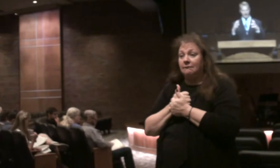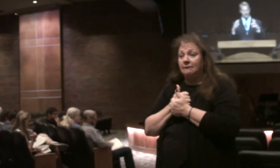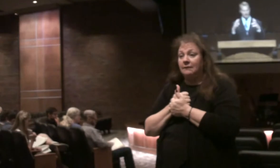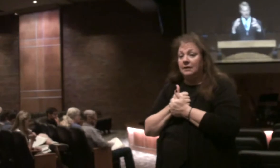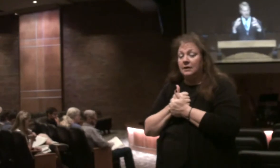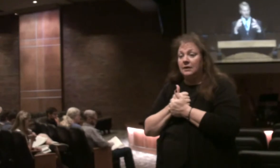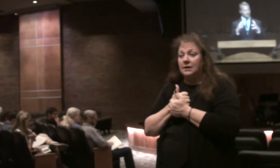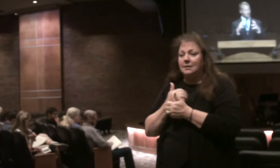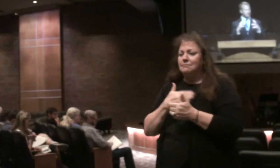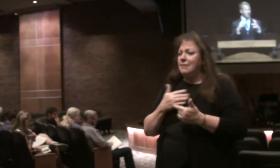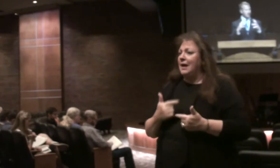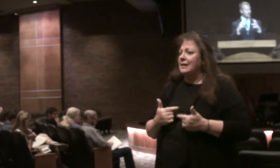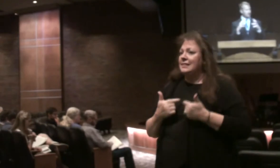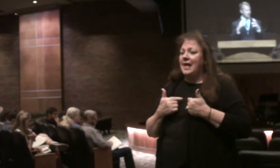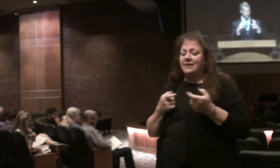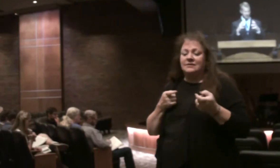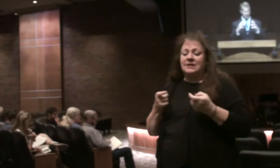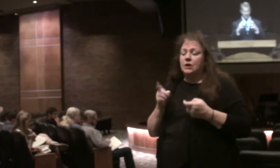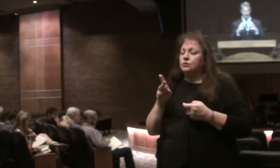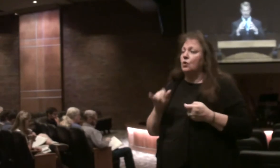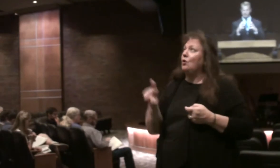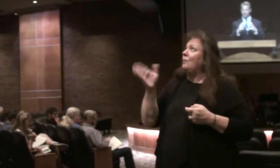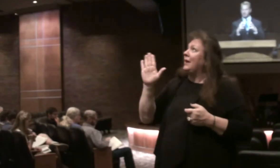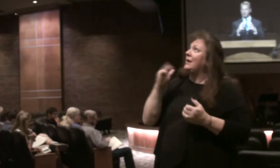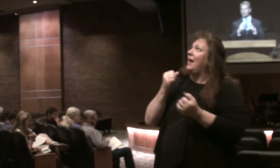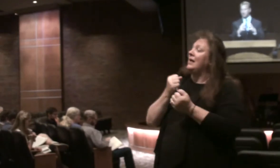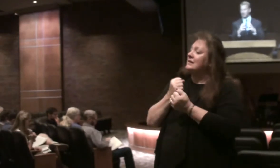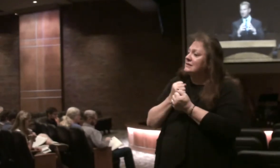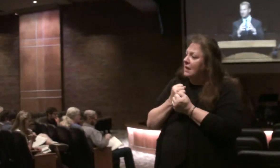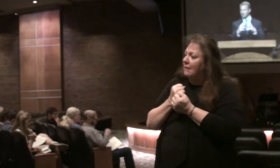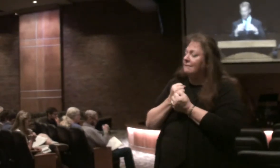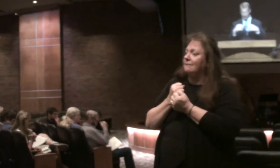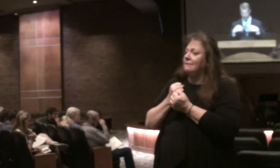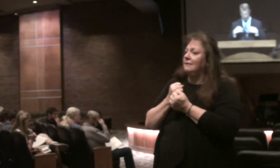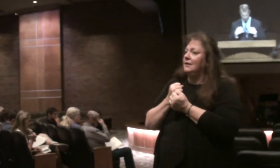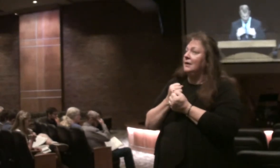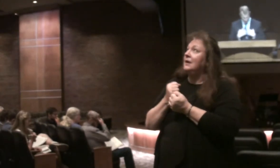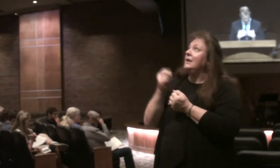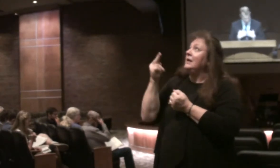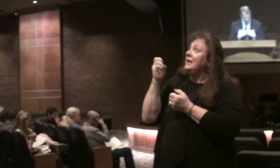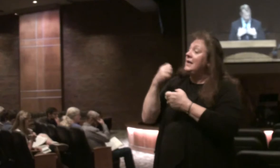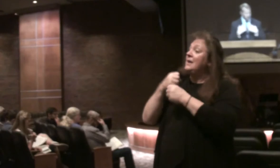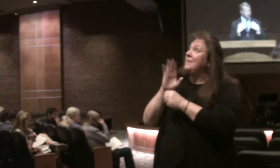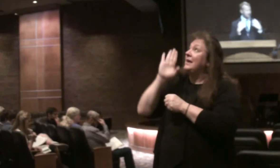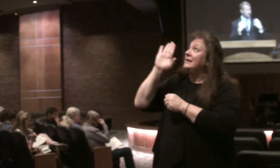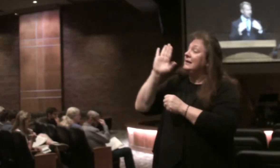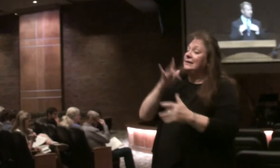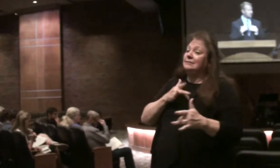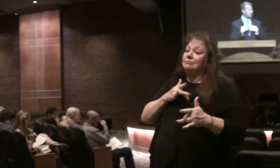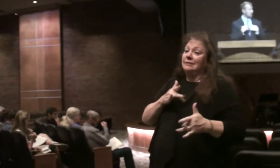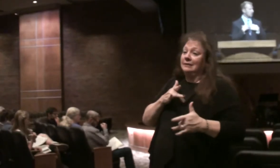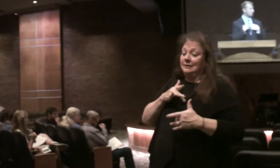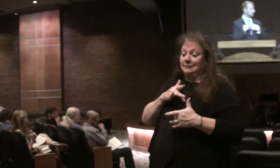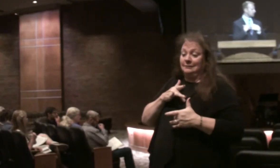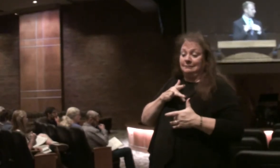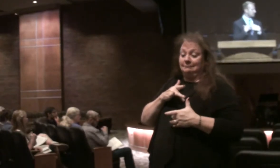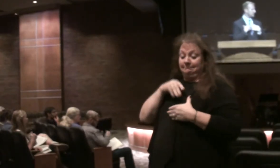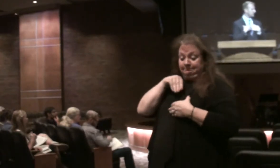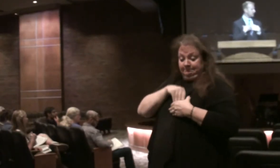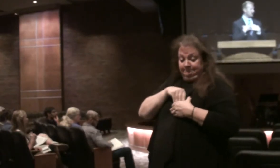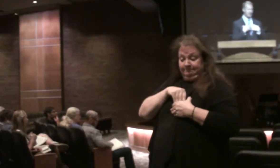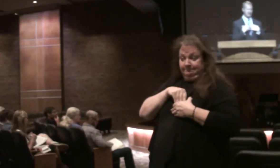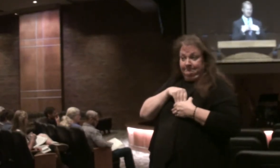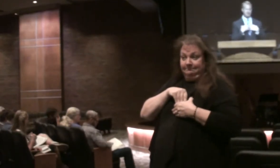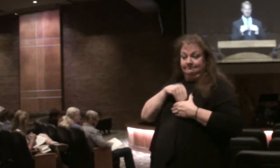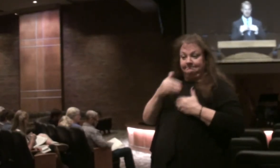If our lives aren't governed by the love that God has shown us in Christ, and He is producing His character progressively